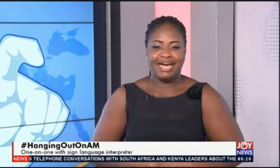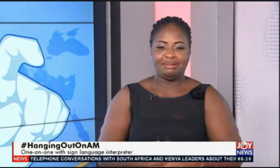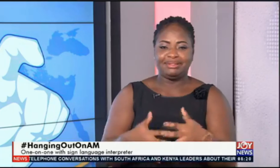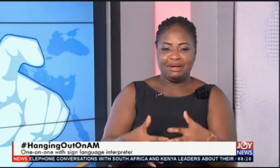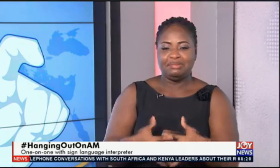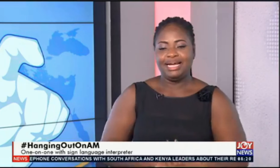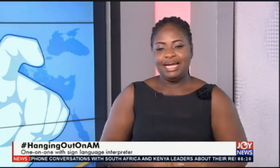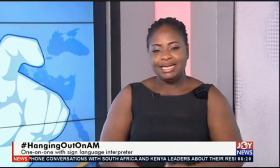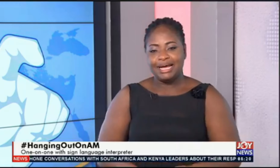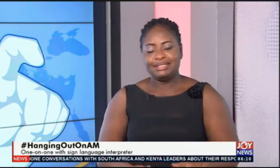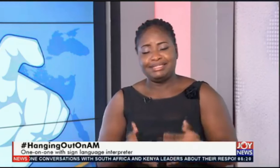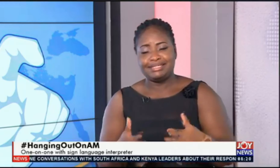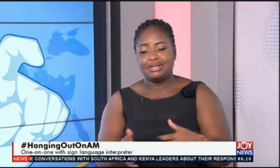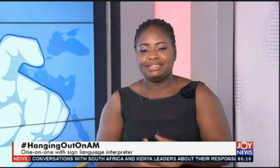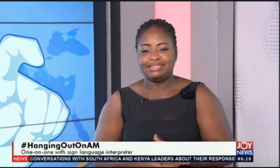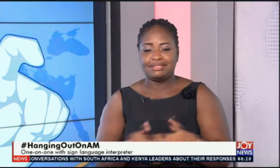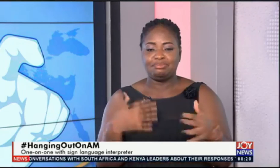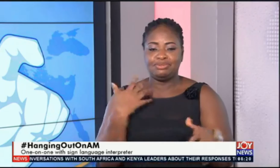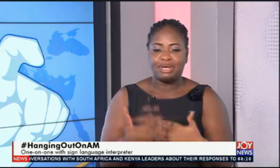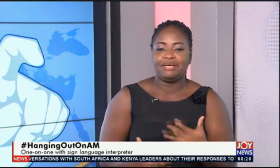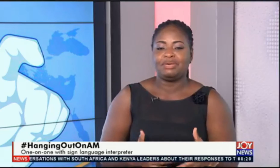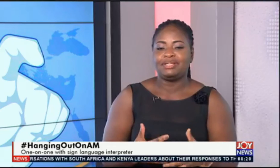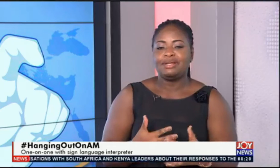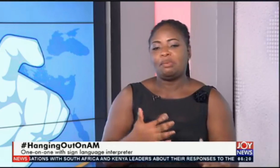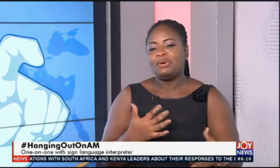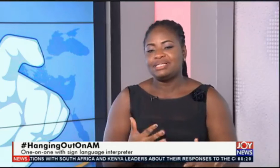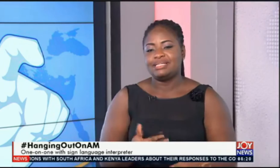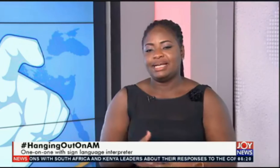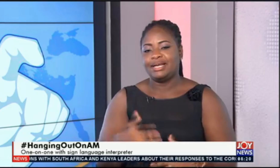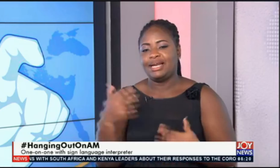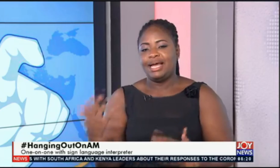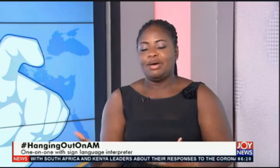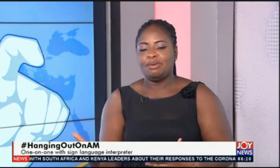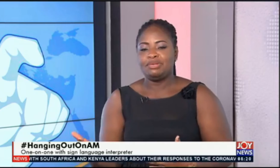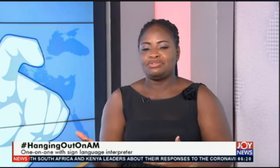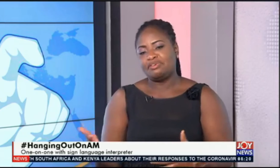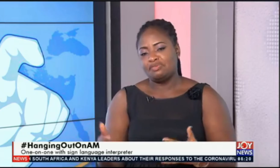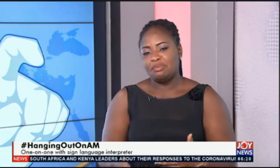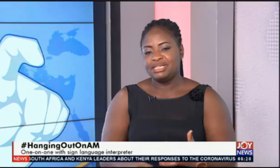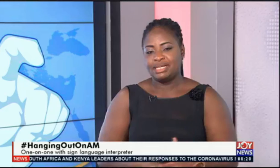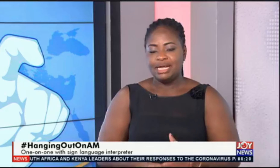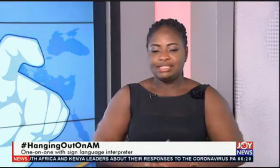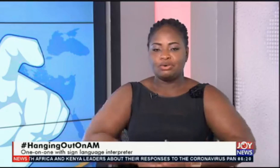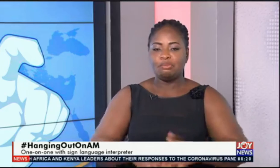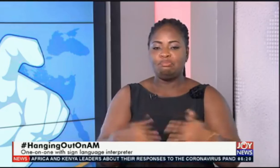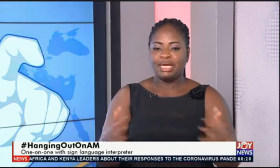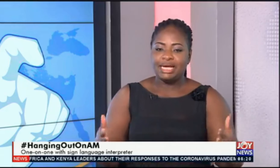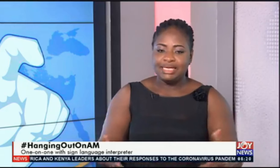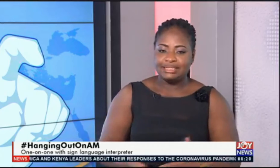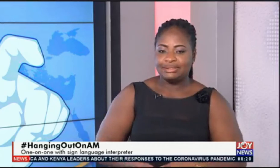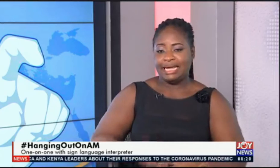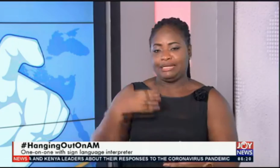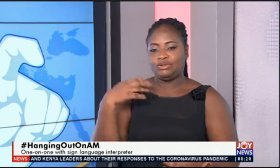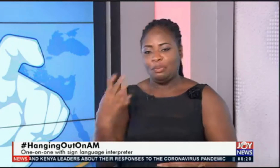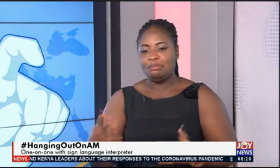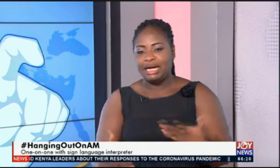look at her tummy. Yeah. Now that she started working with the president and then Ministry of Information, she has grown big.